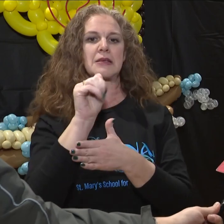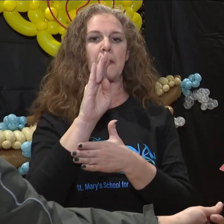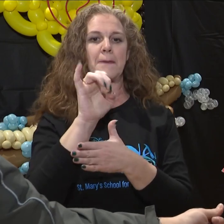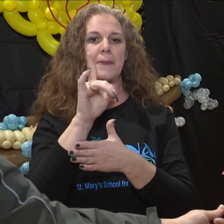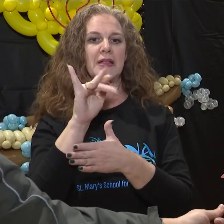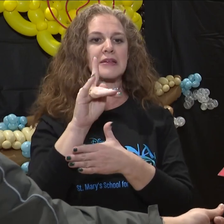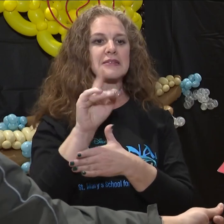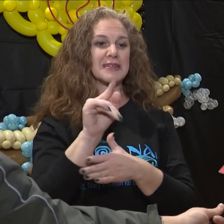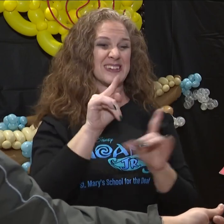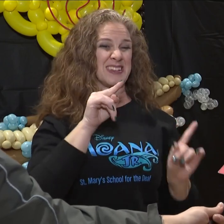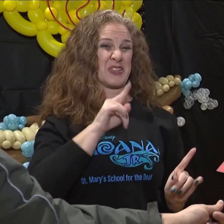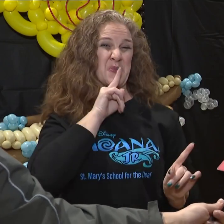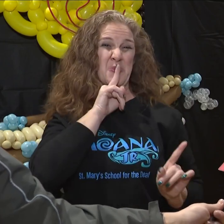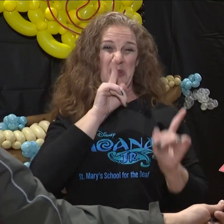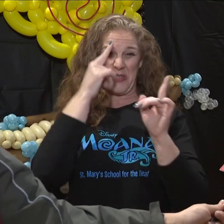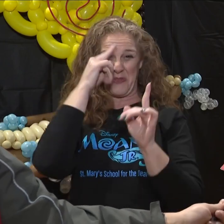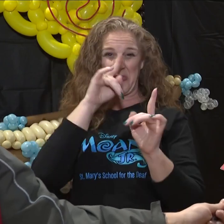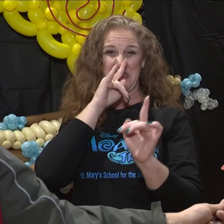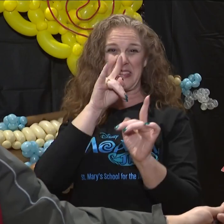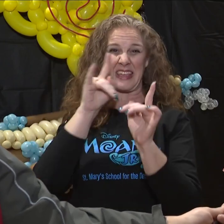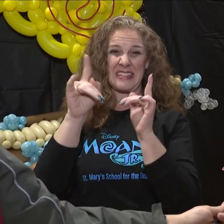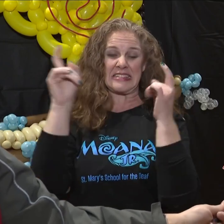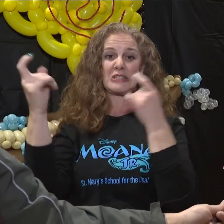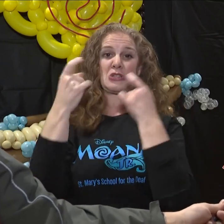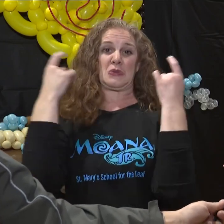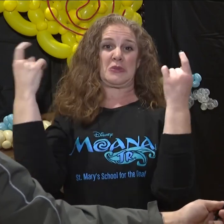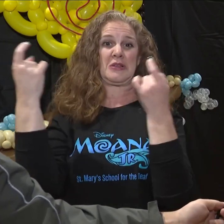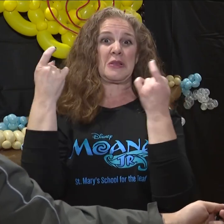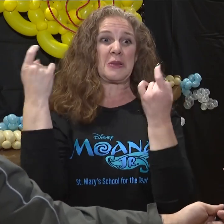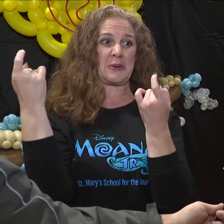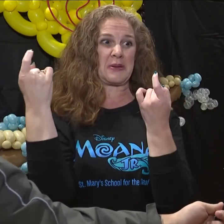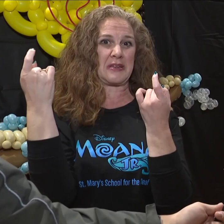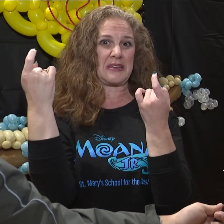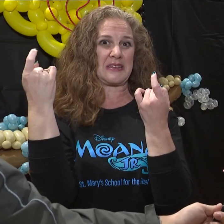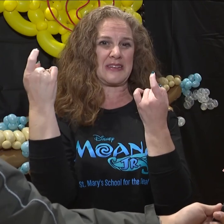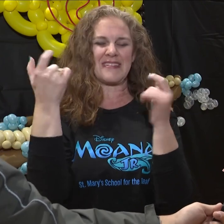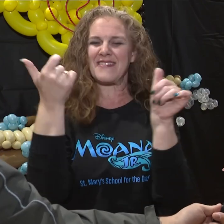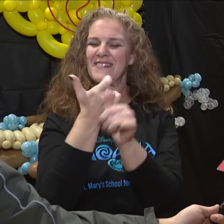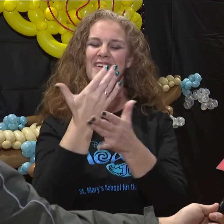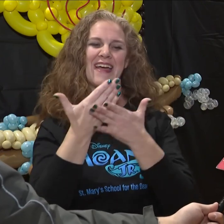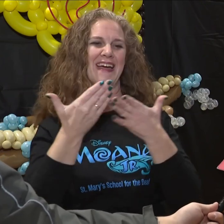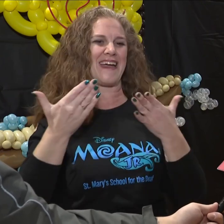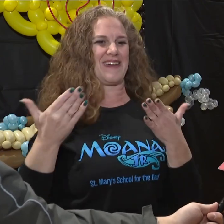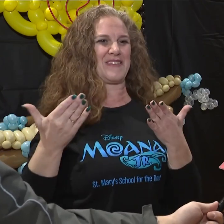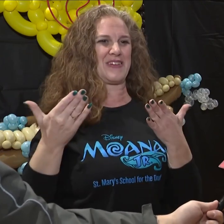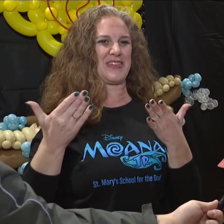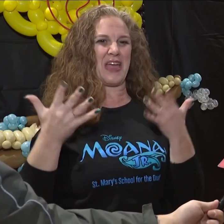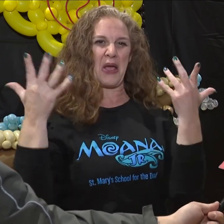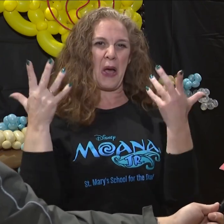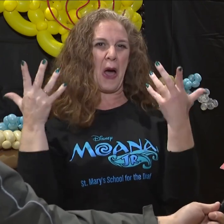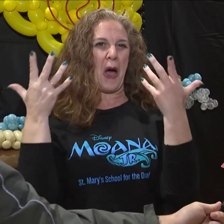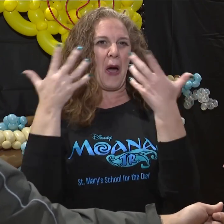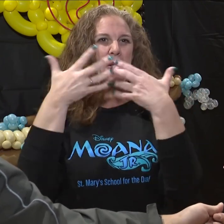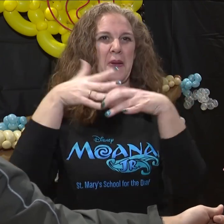really, for these kids, a huge celebration of everything. It all comes together. It's movement,